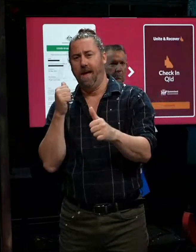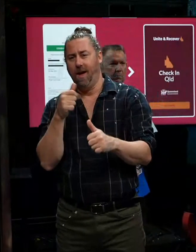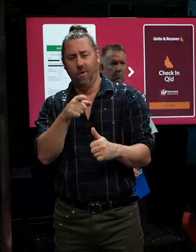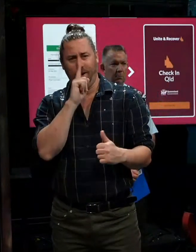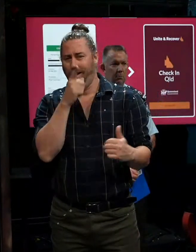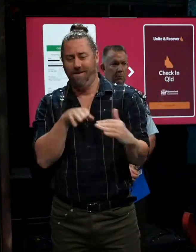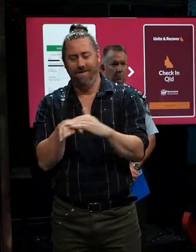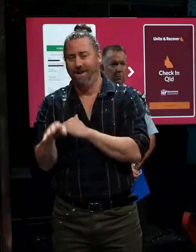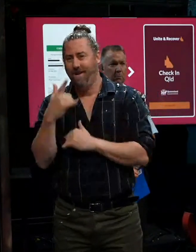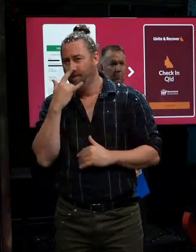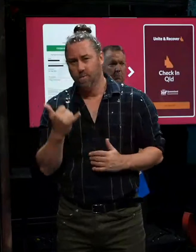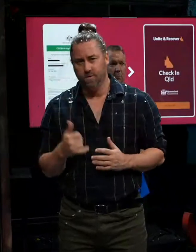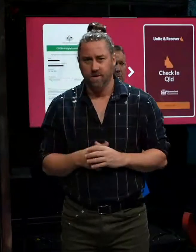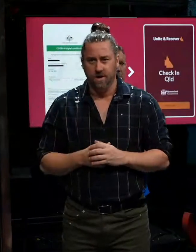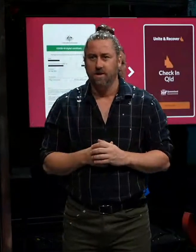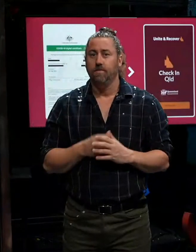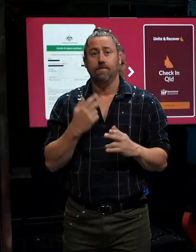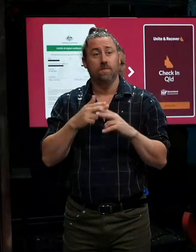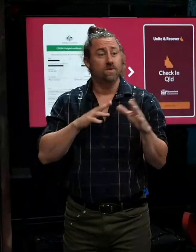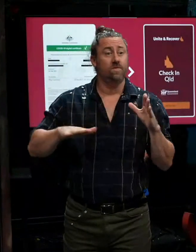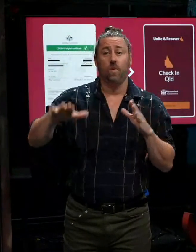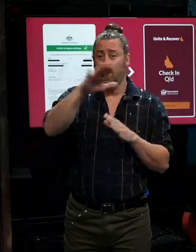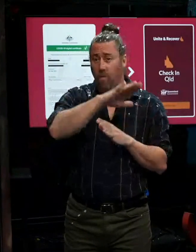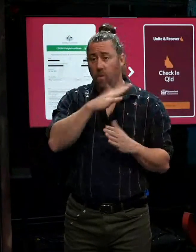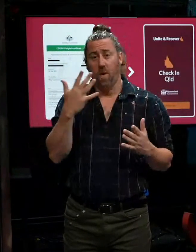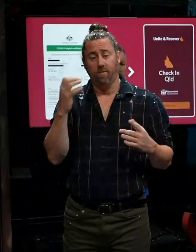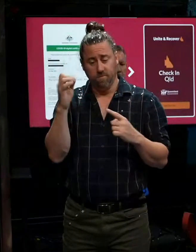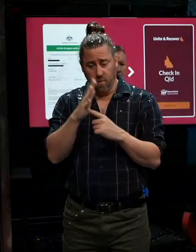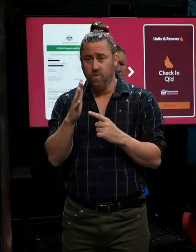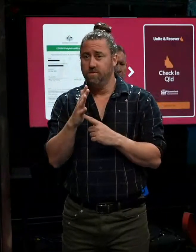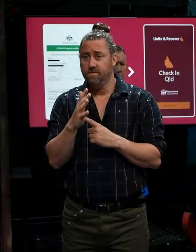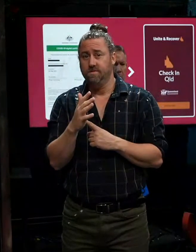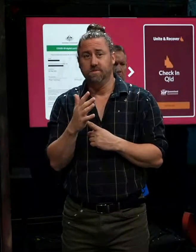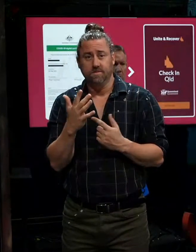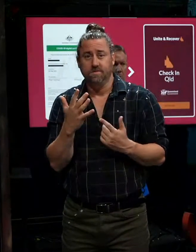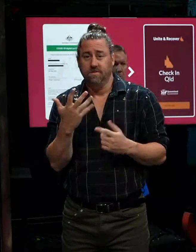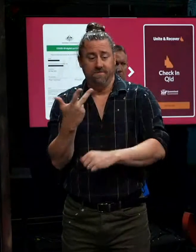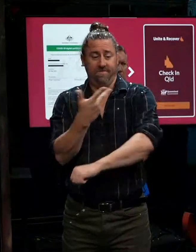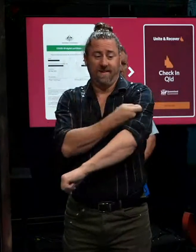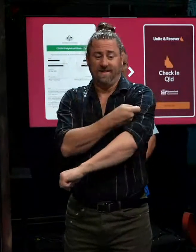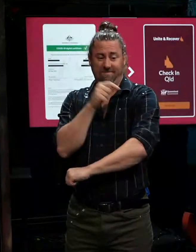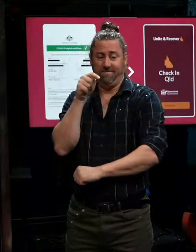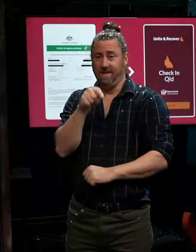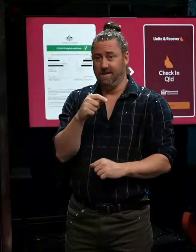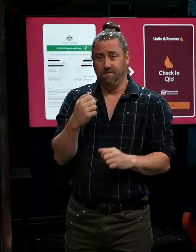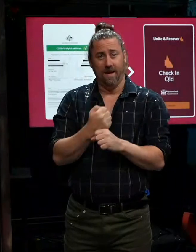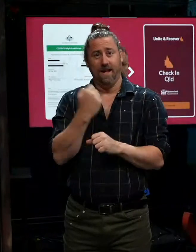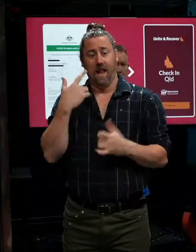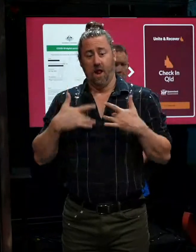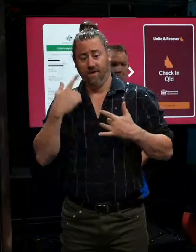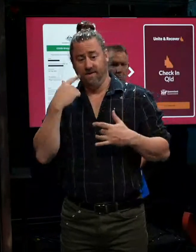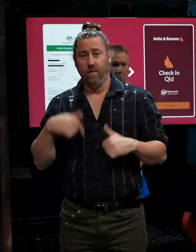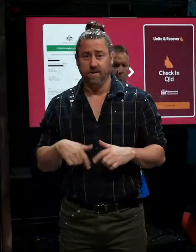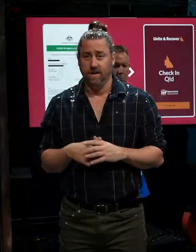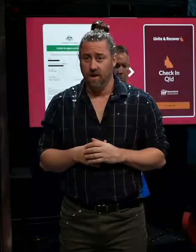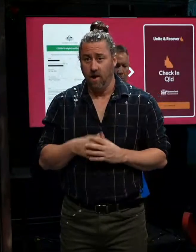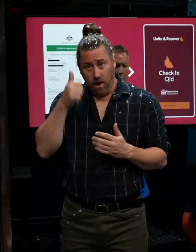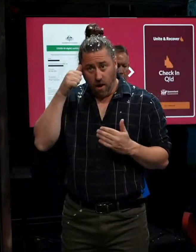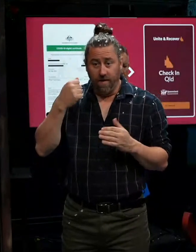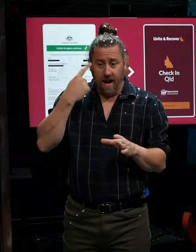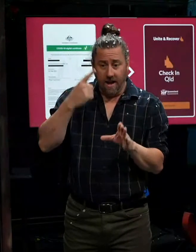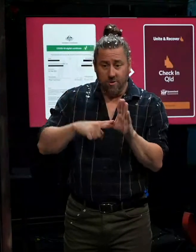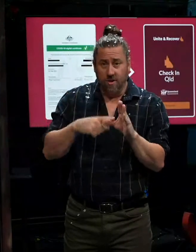way forward for all our sector is if everyone stays totally vaccinated. We've got a really big program going